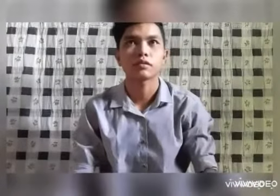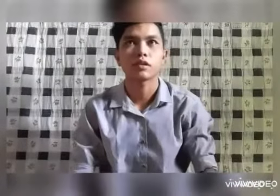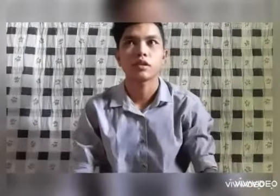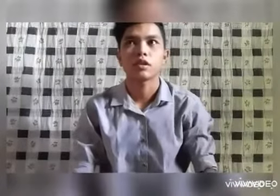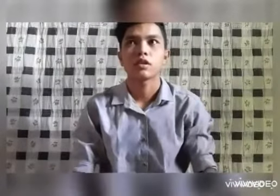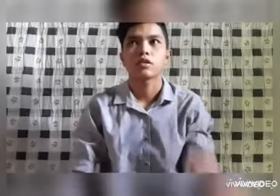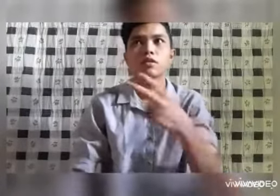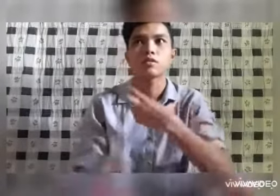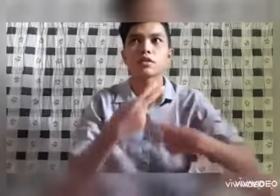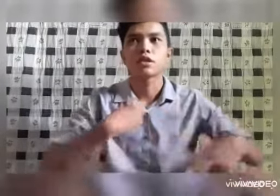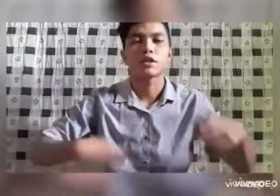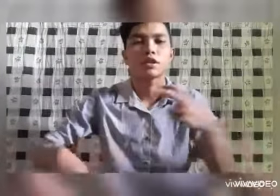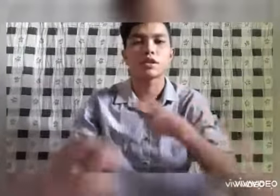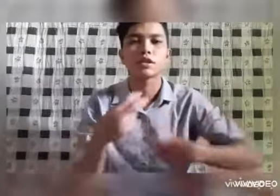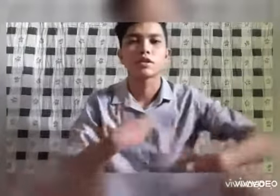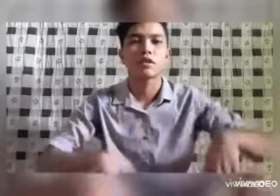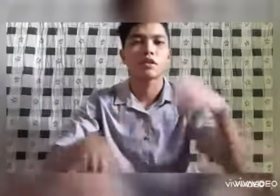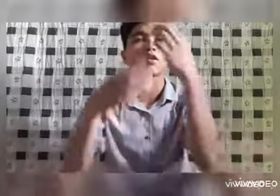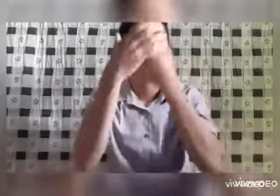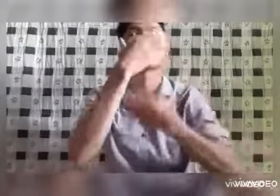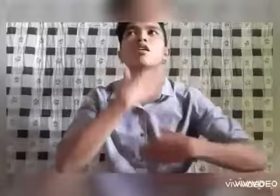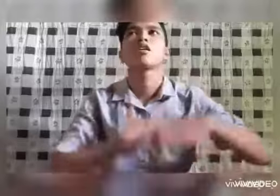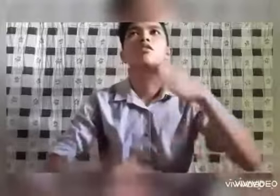No need for greed or hunger